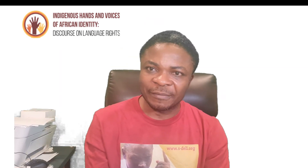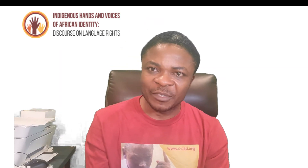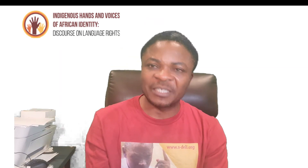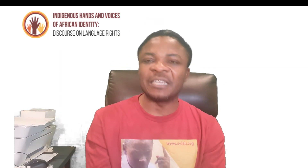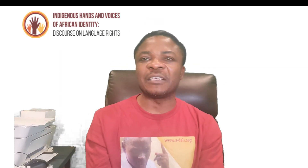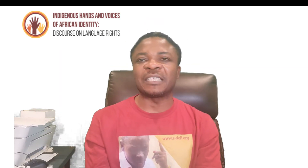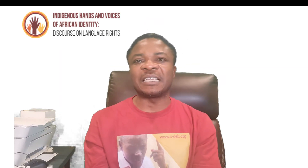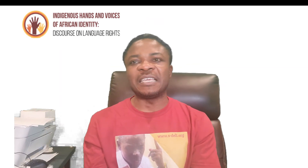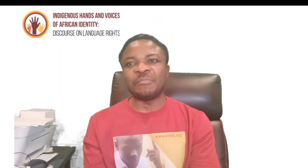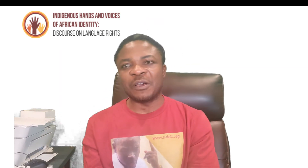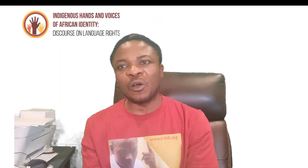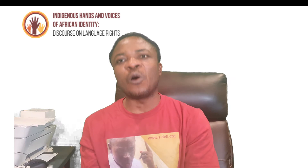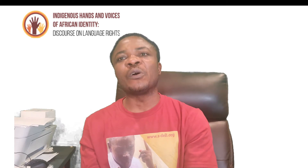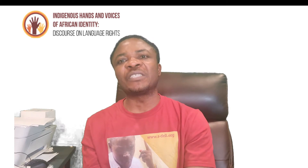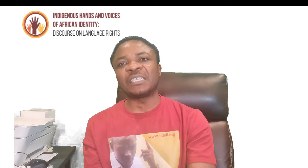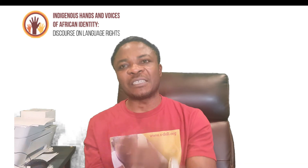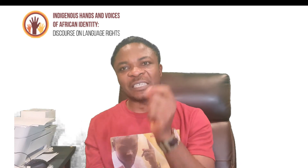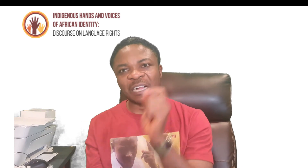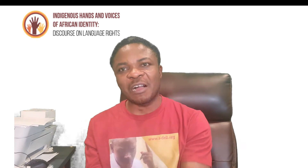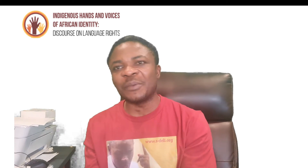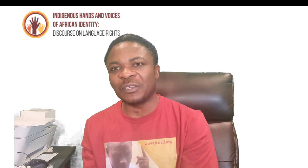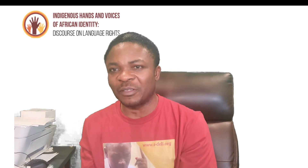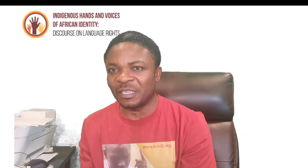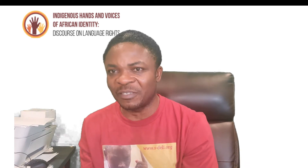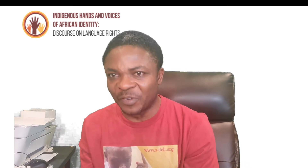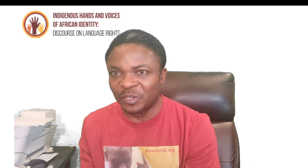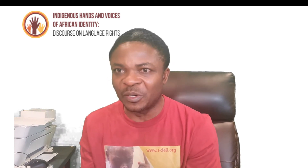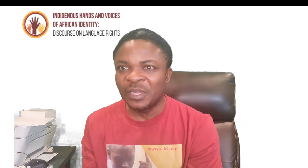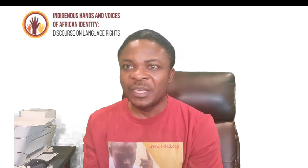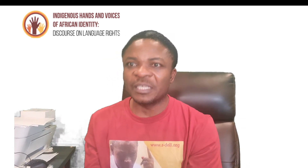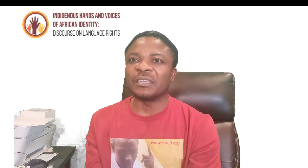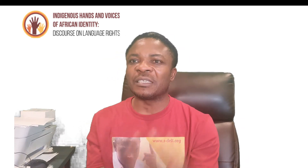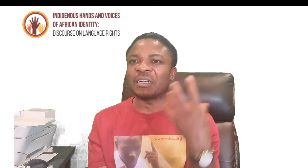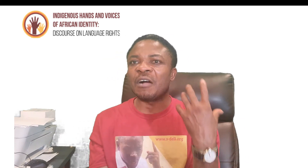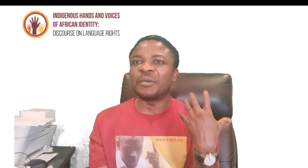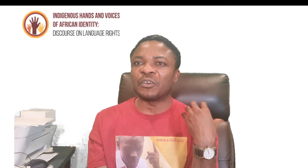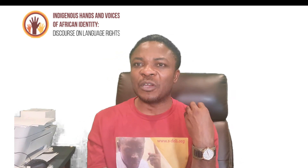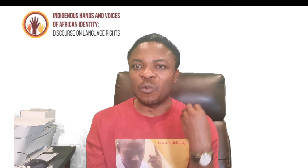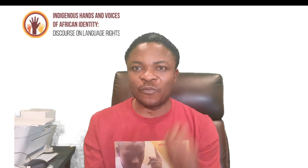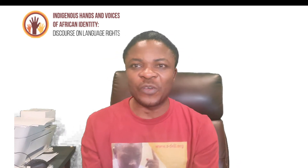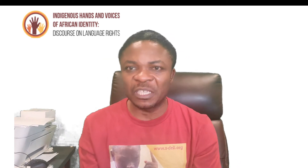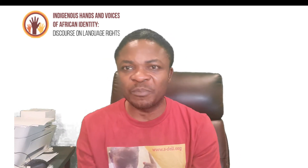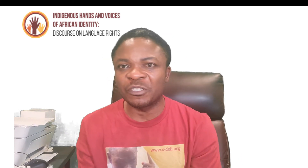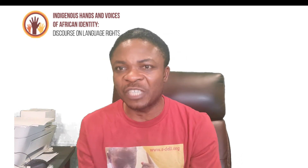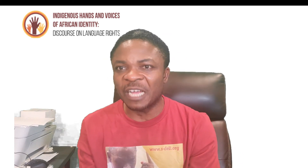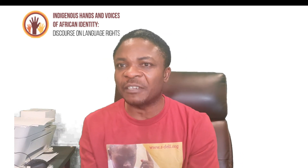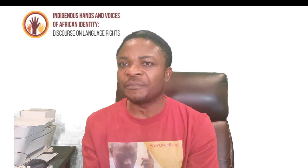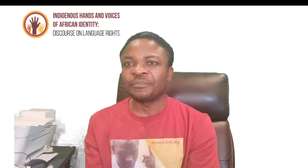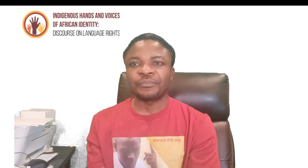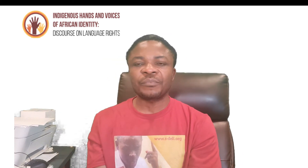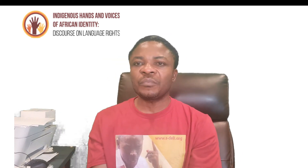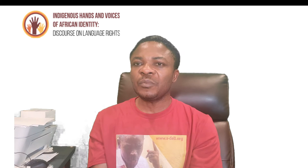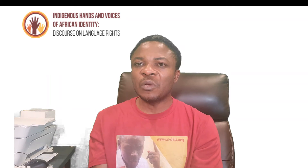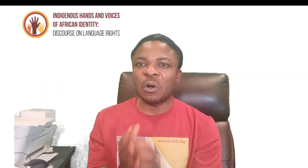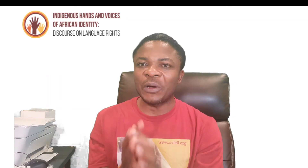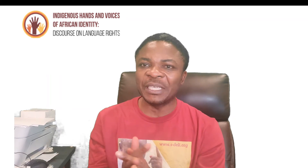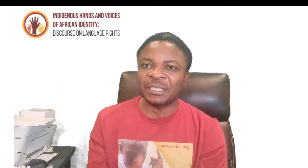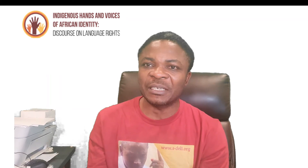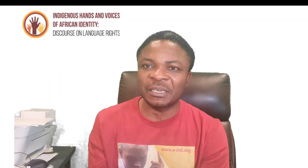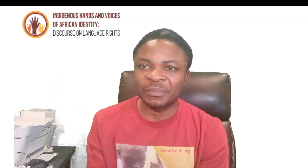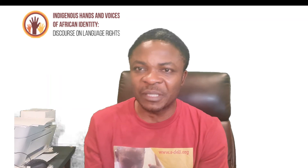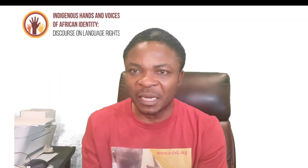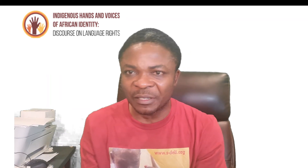info@sdla.org. Send us an email or send us a comment on this video. Send us a comment on our Facebook channel